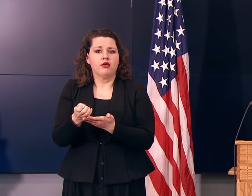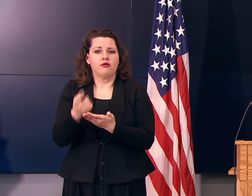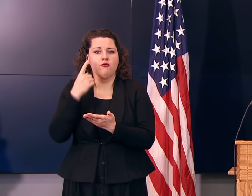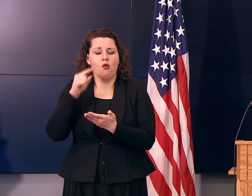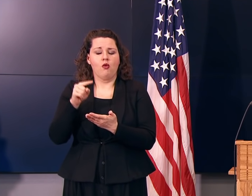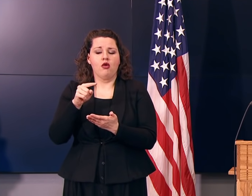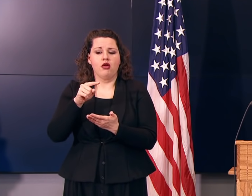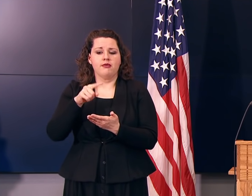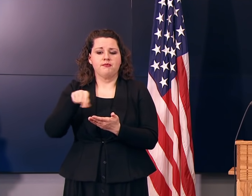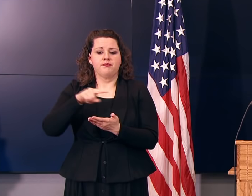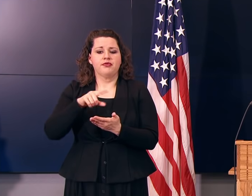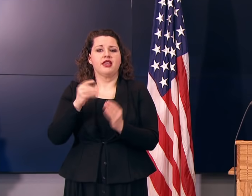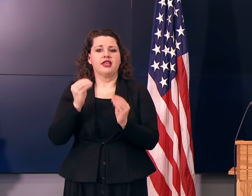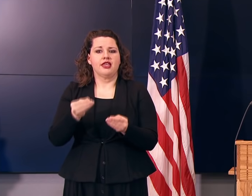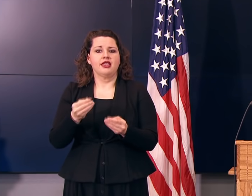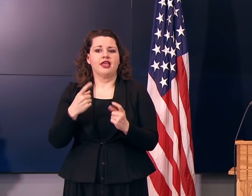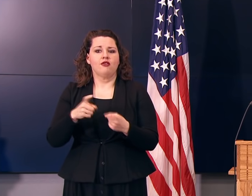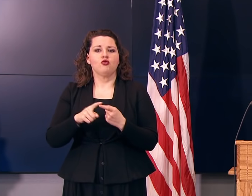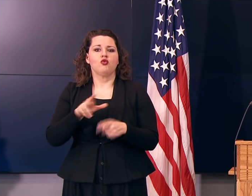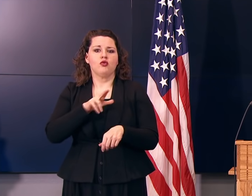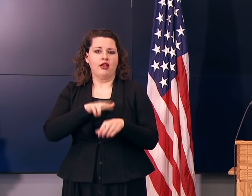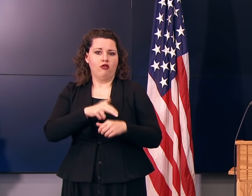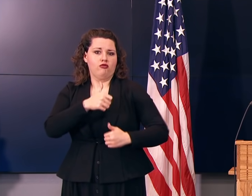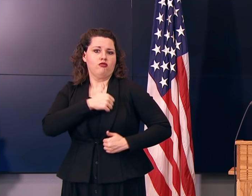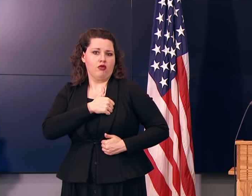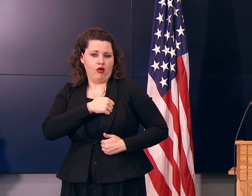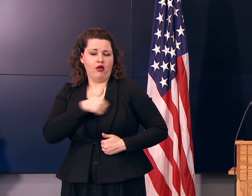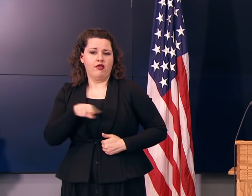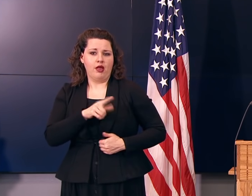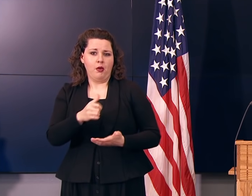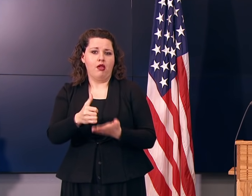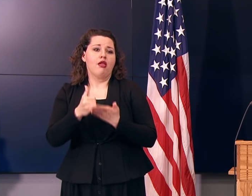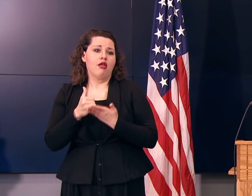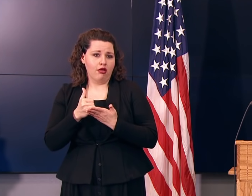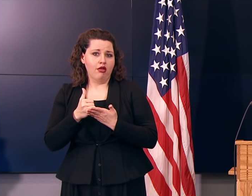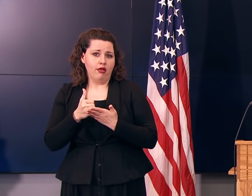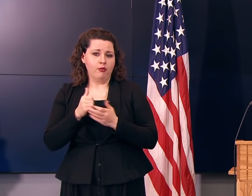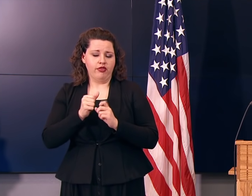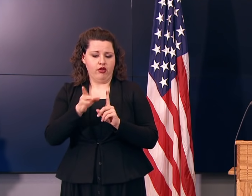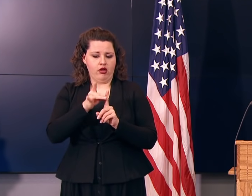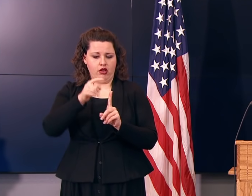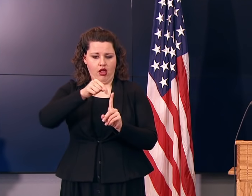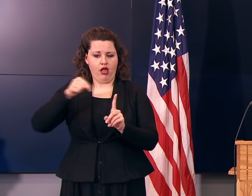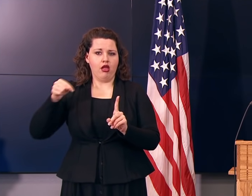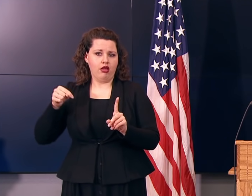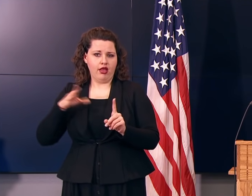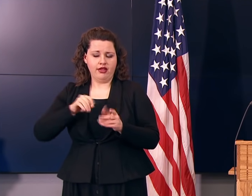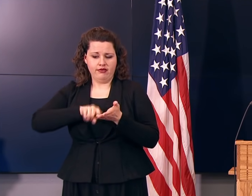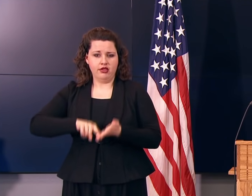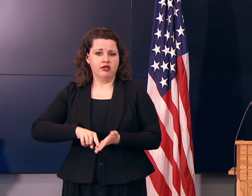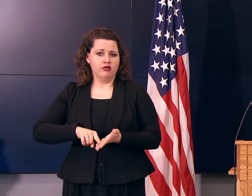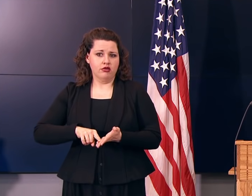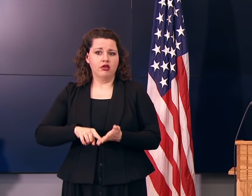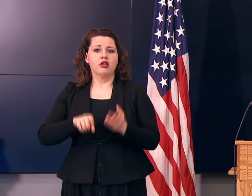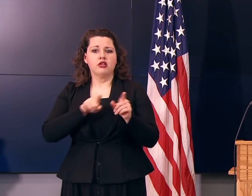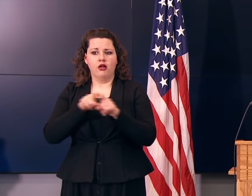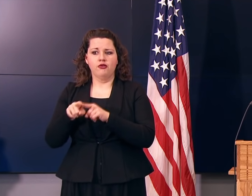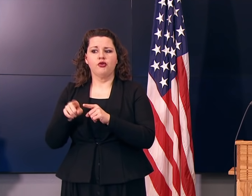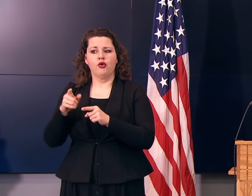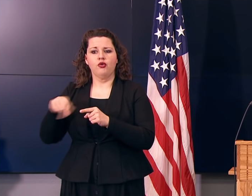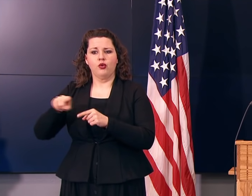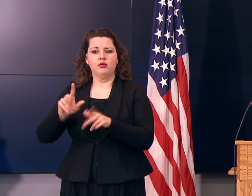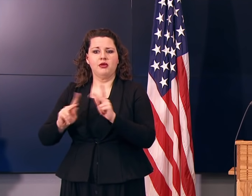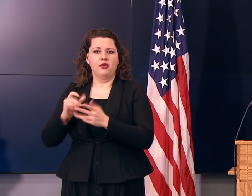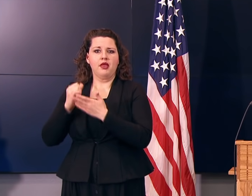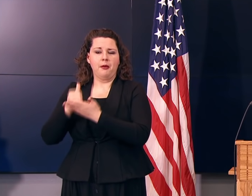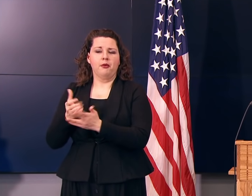the guardsmen and women that will be helping us with the contact tracing and investigation, as well as the individuals that are